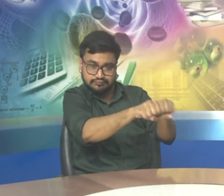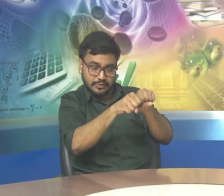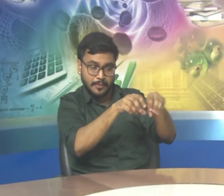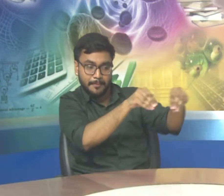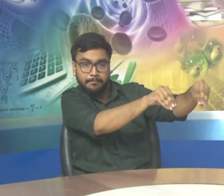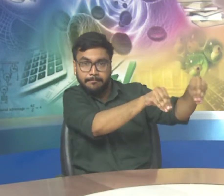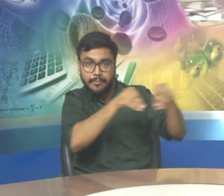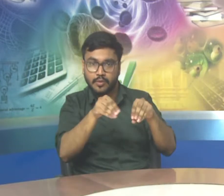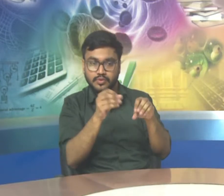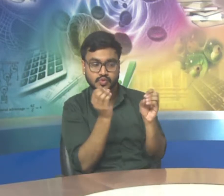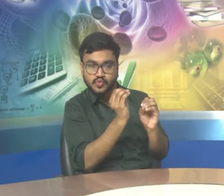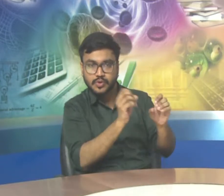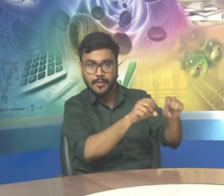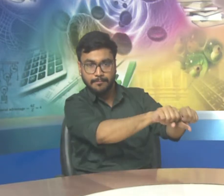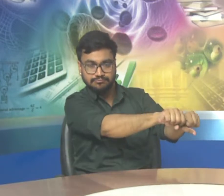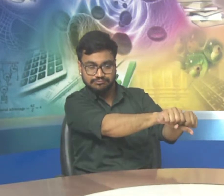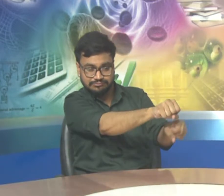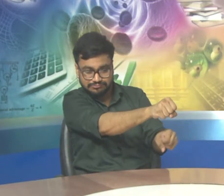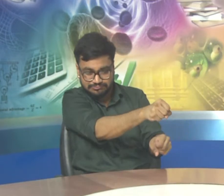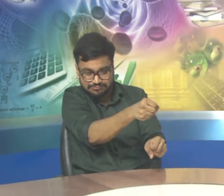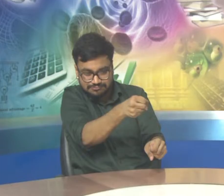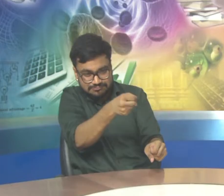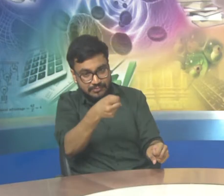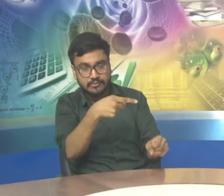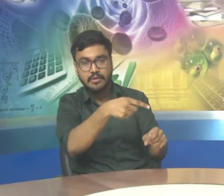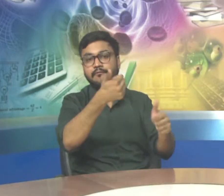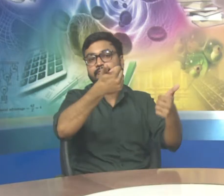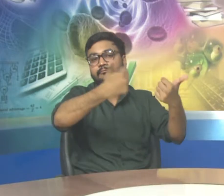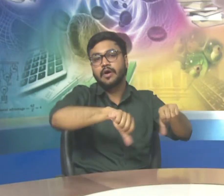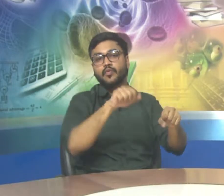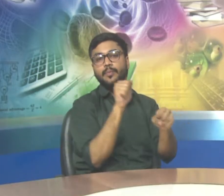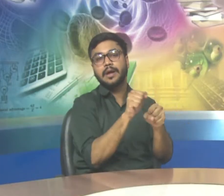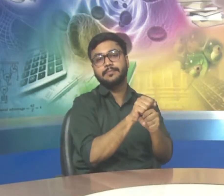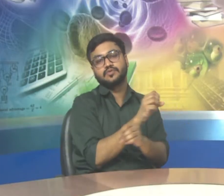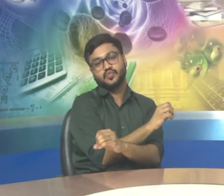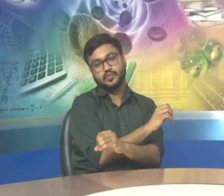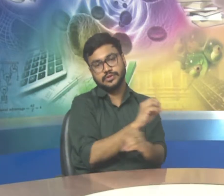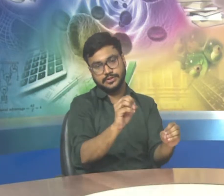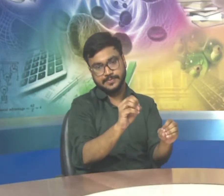any movement, then there is also a no work done.